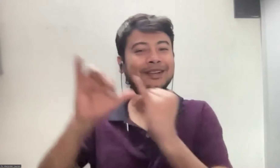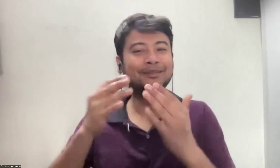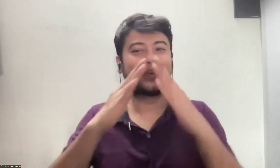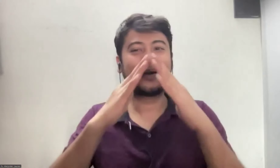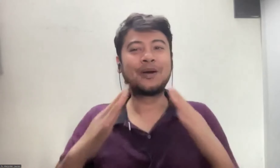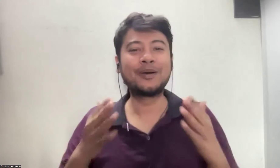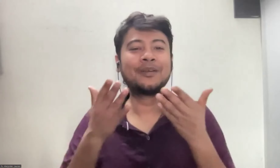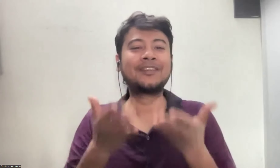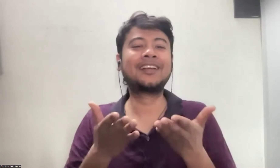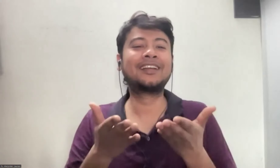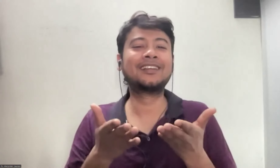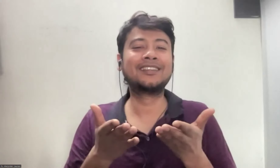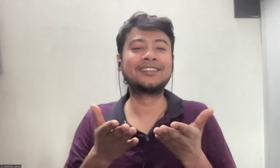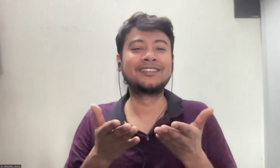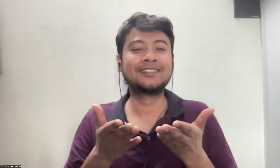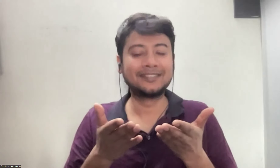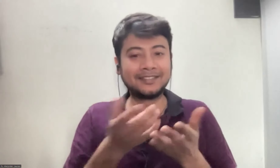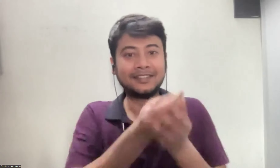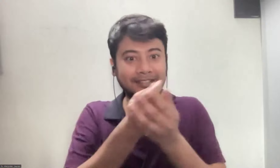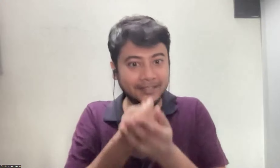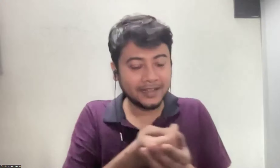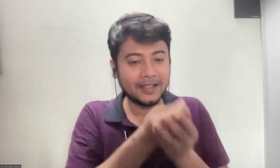invite all auspiciousness in our life.